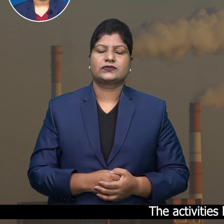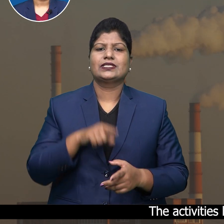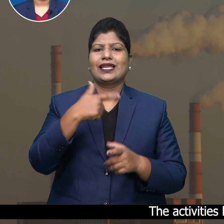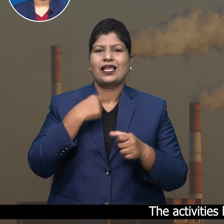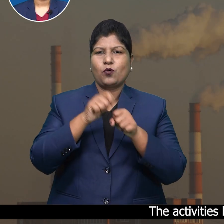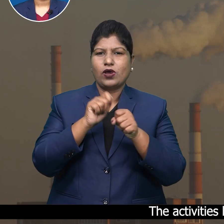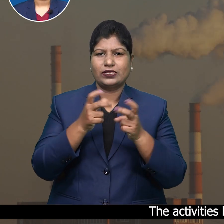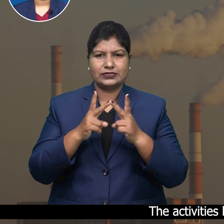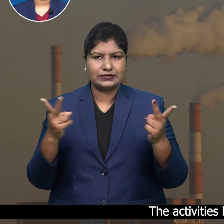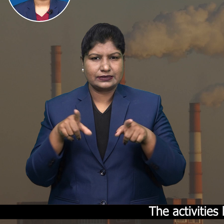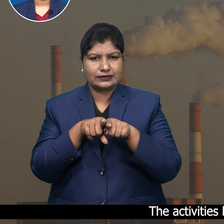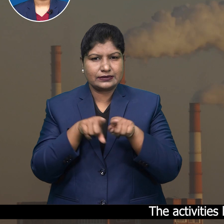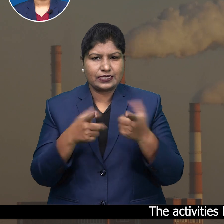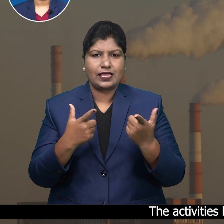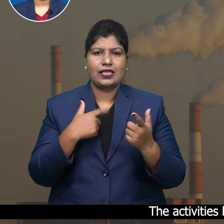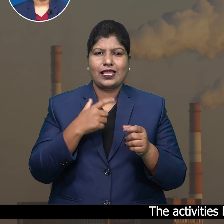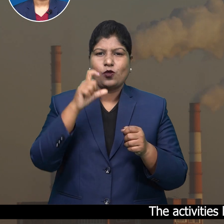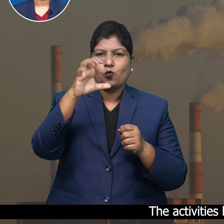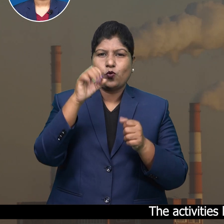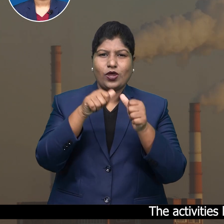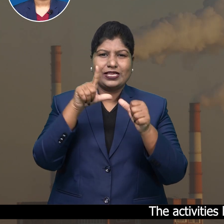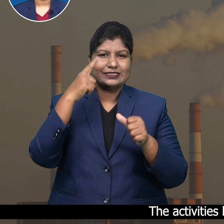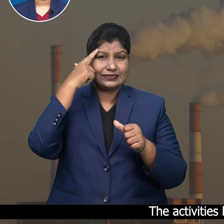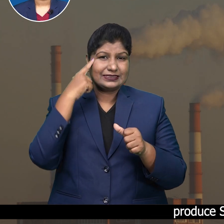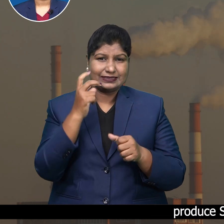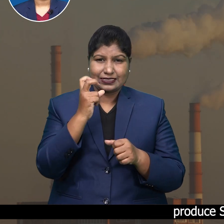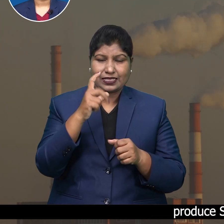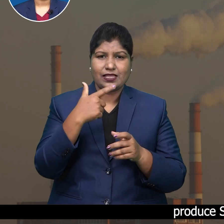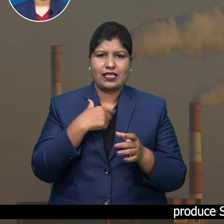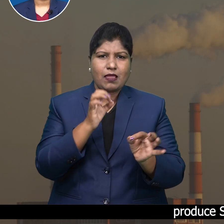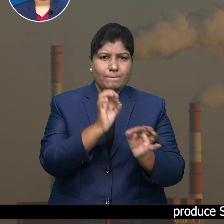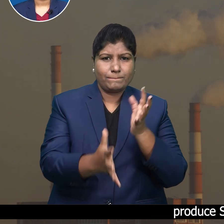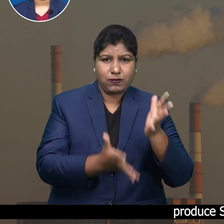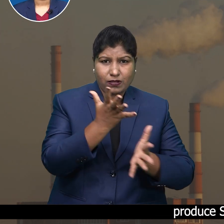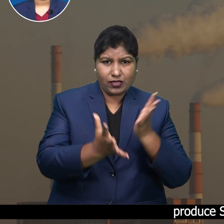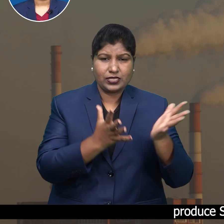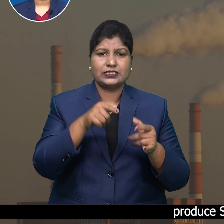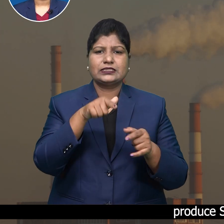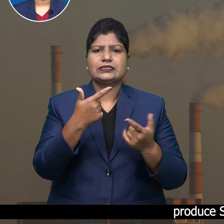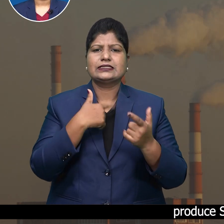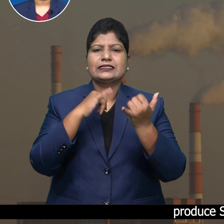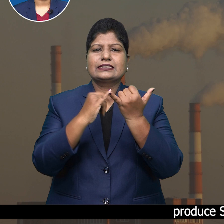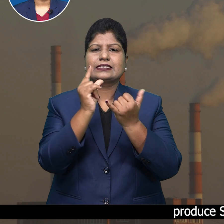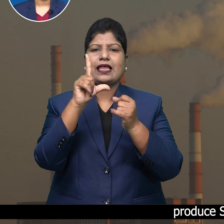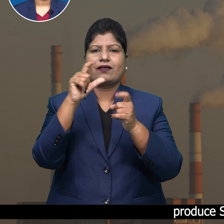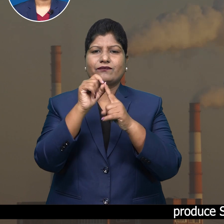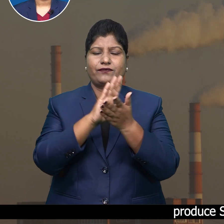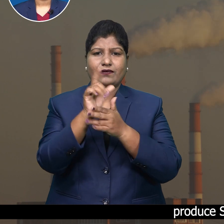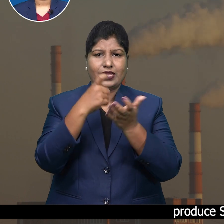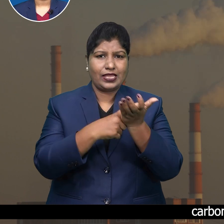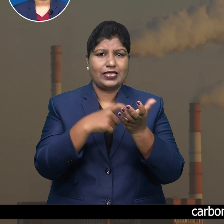Activities like coal combustion produce sulfur